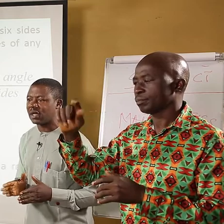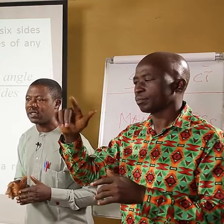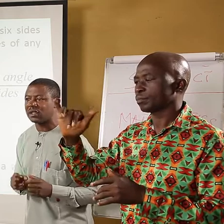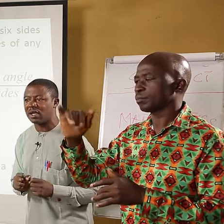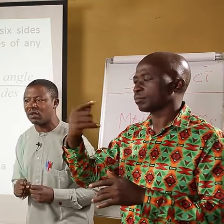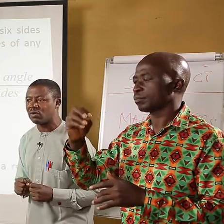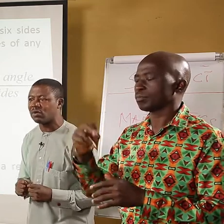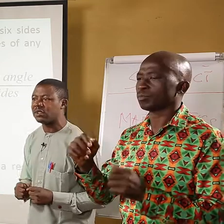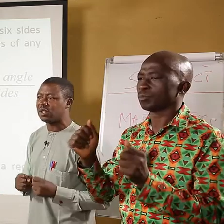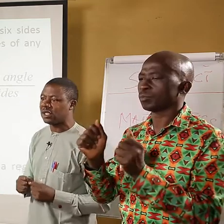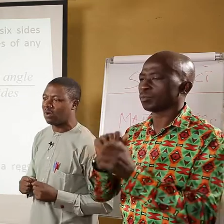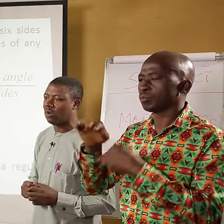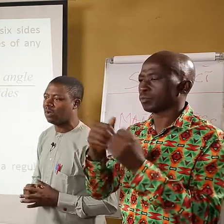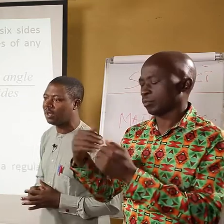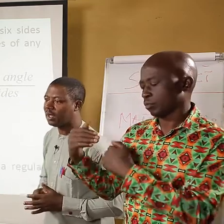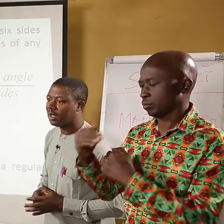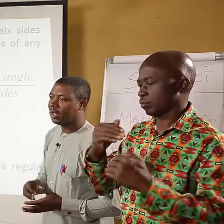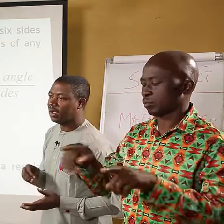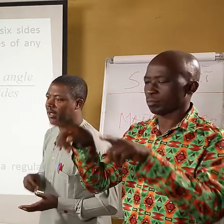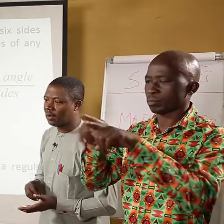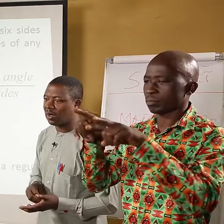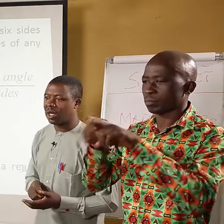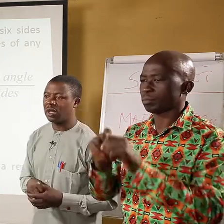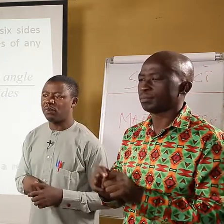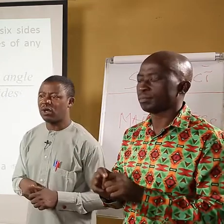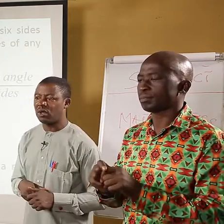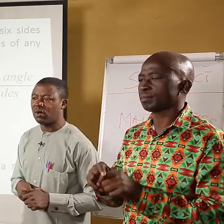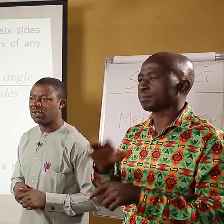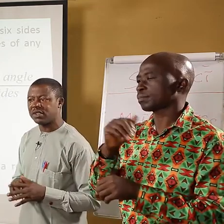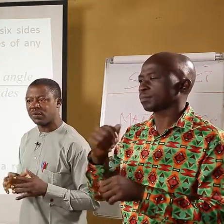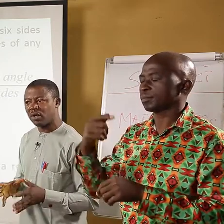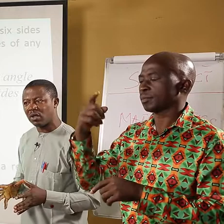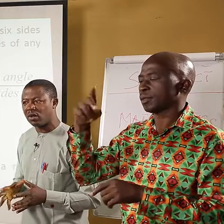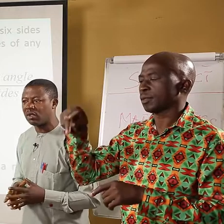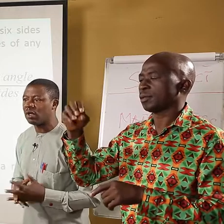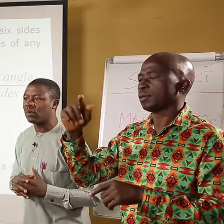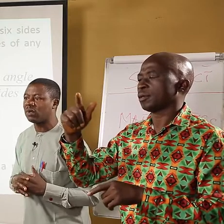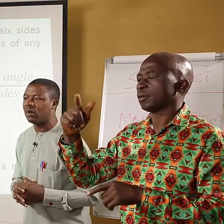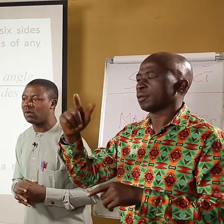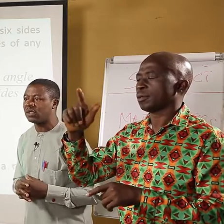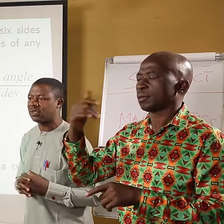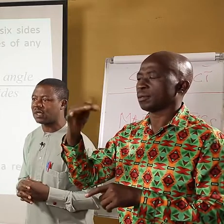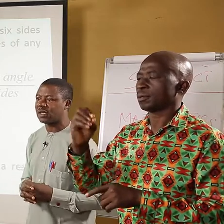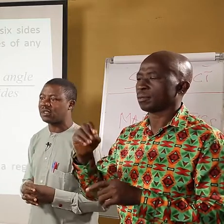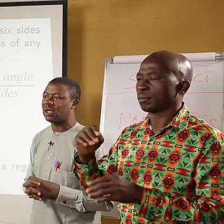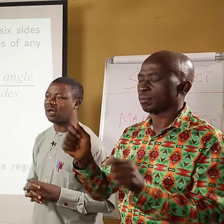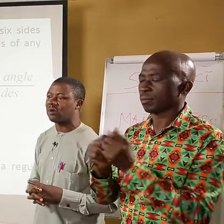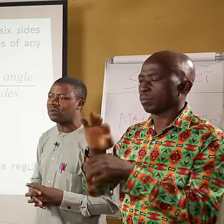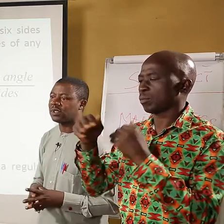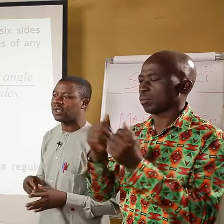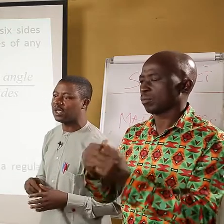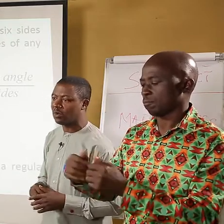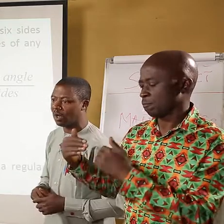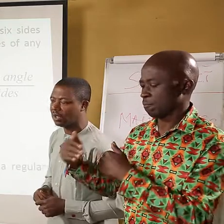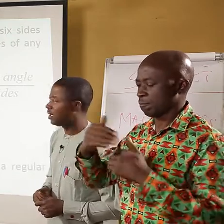its sides and angles equal. A regular polygon is a polygon with all its sides and